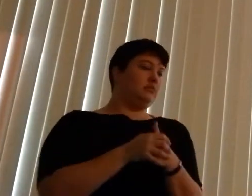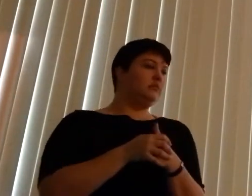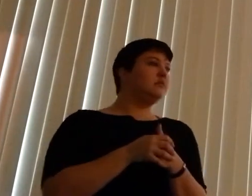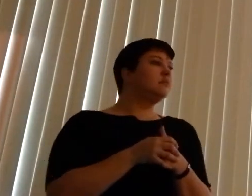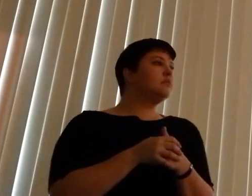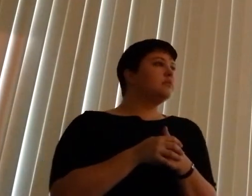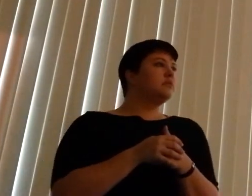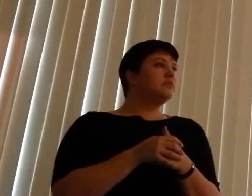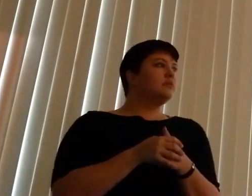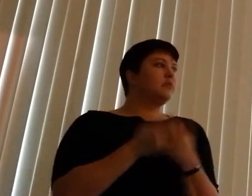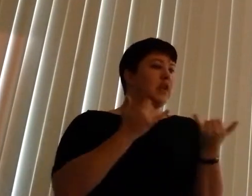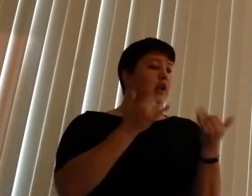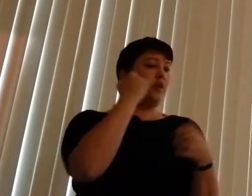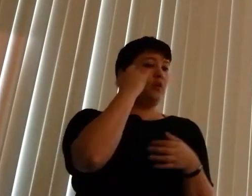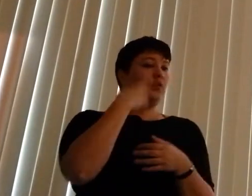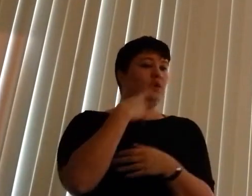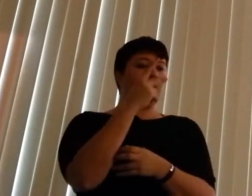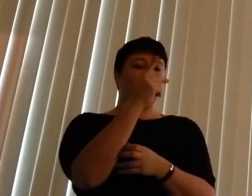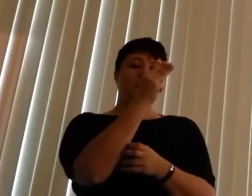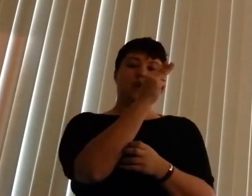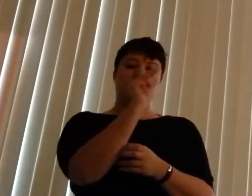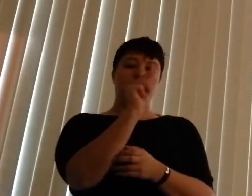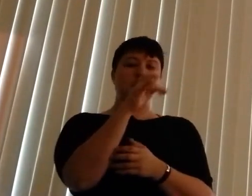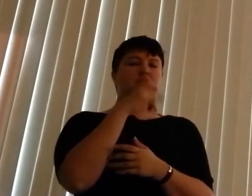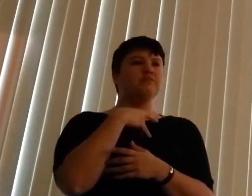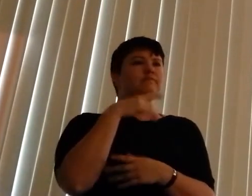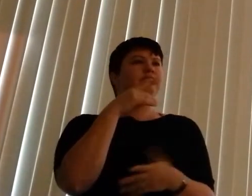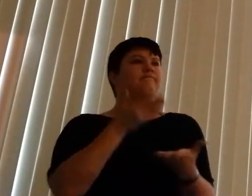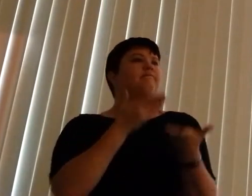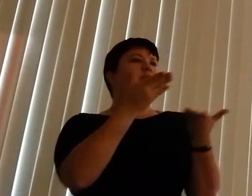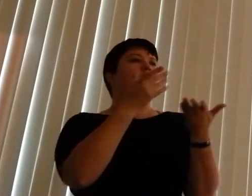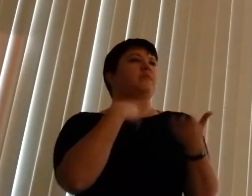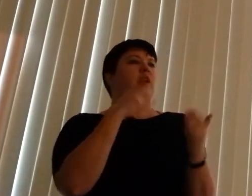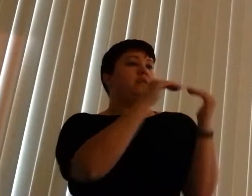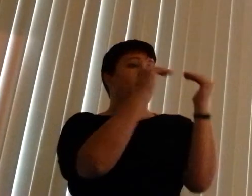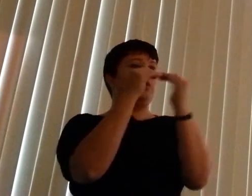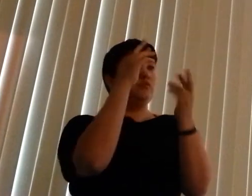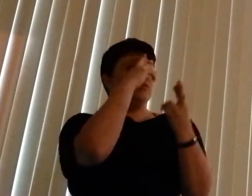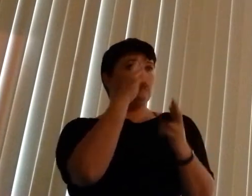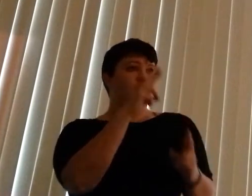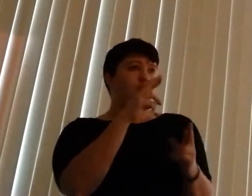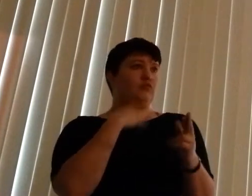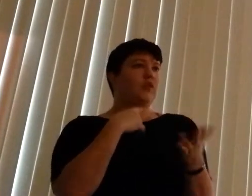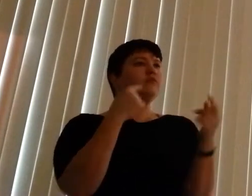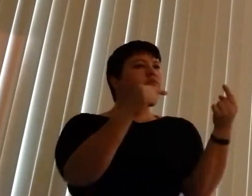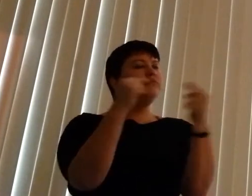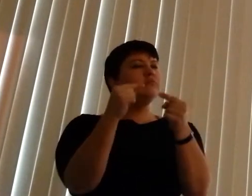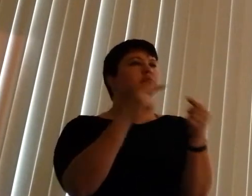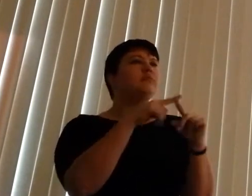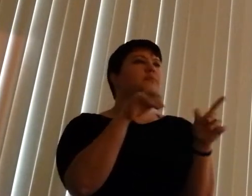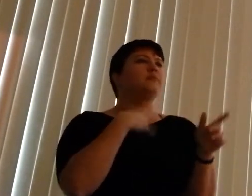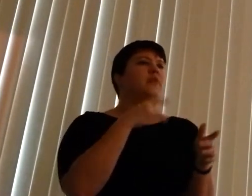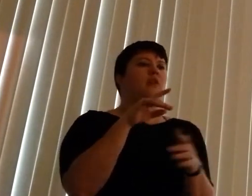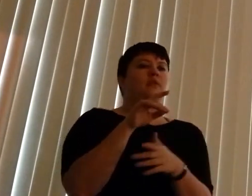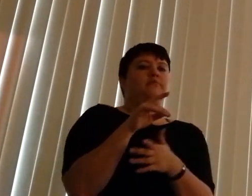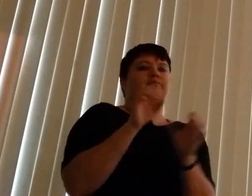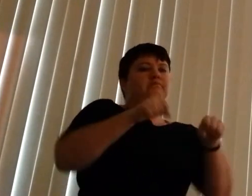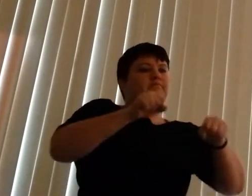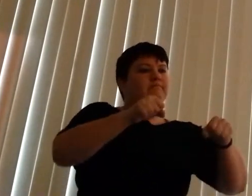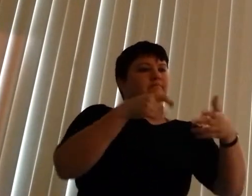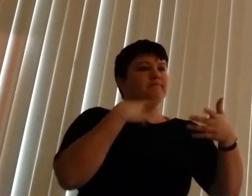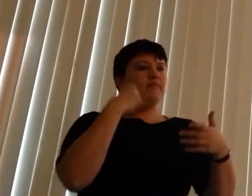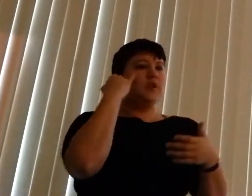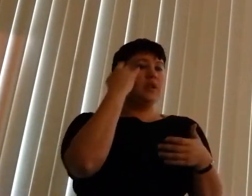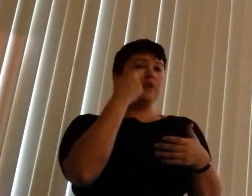Now, Cam offers the equal respect argument as a possible ground for the position that, morally